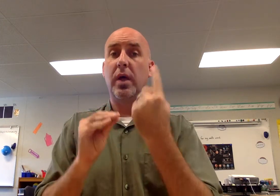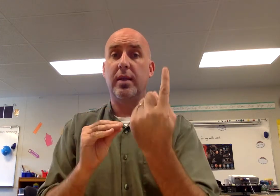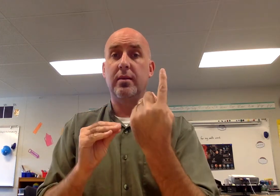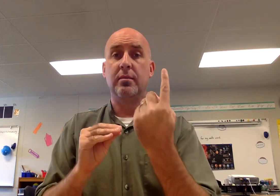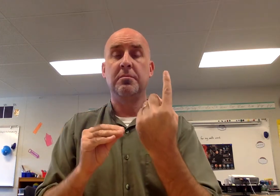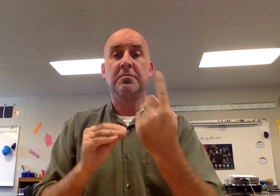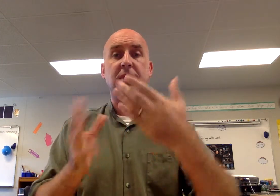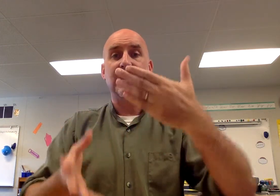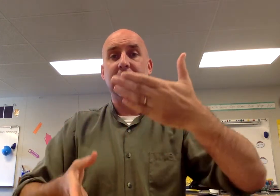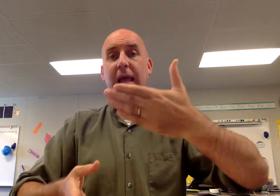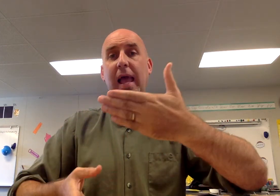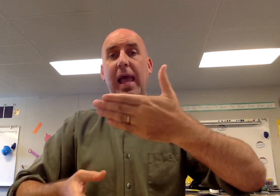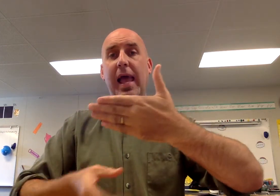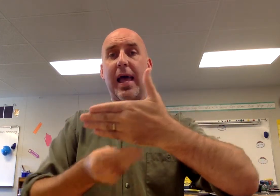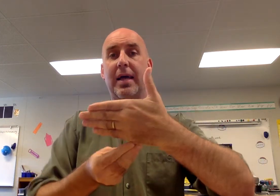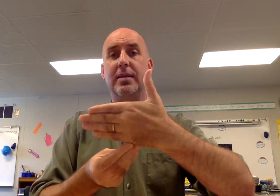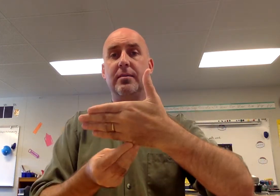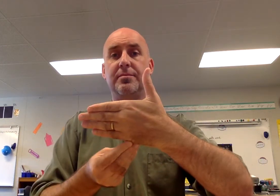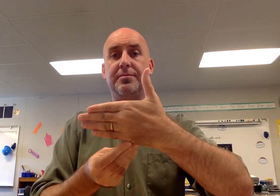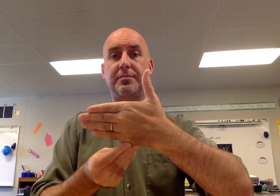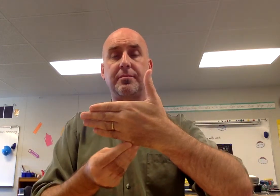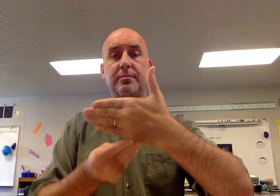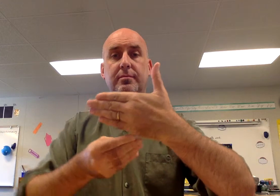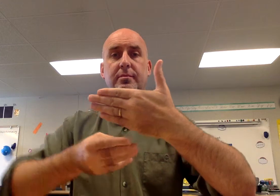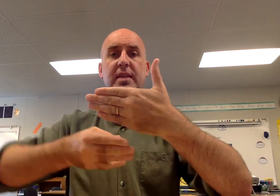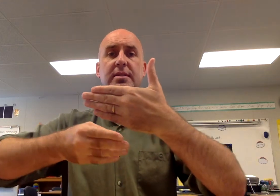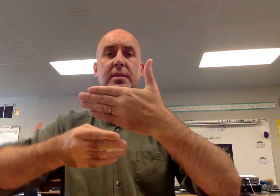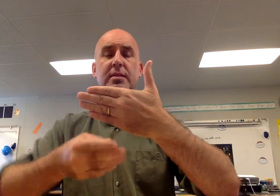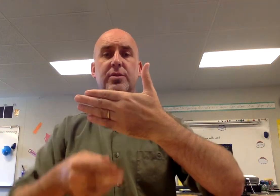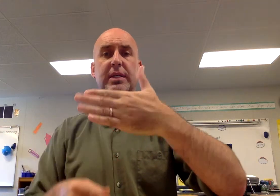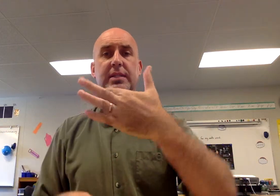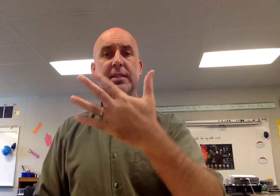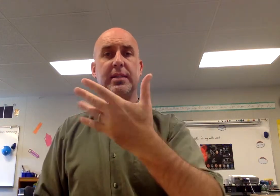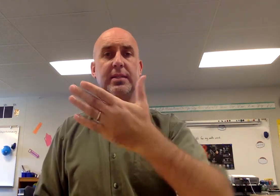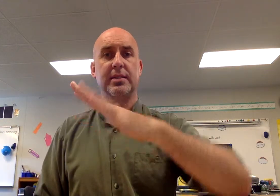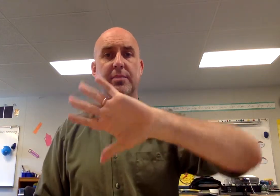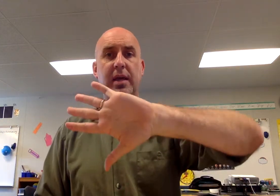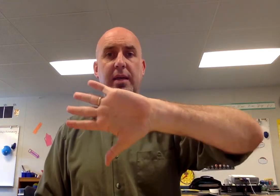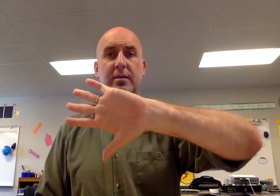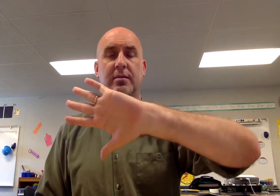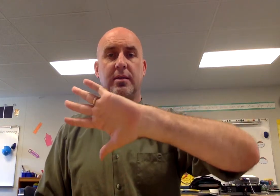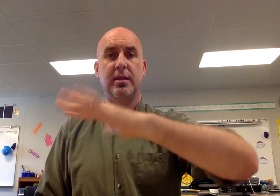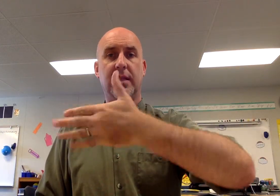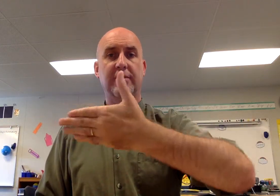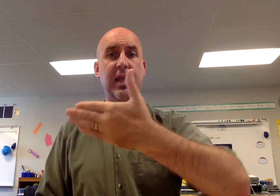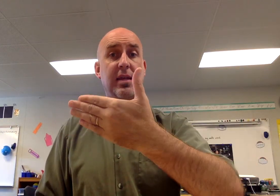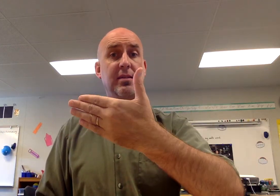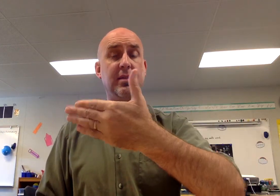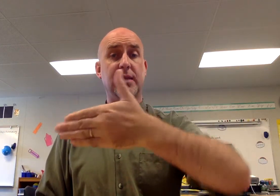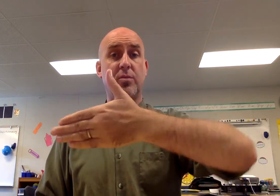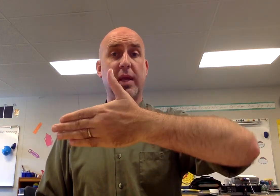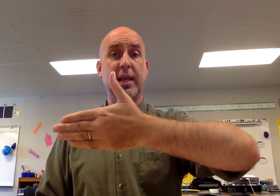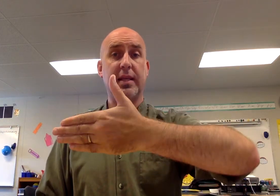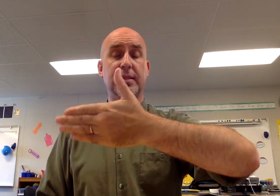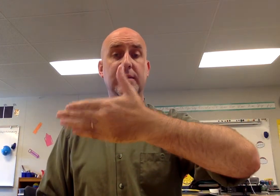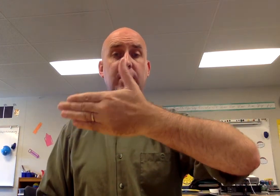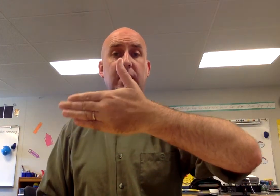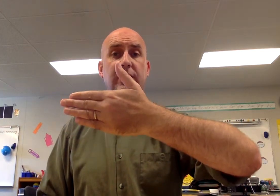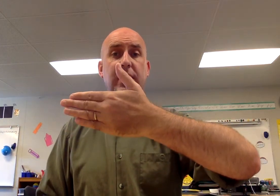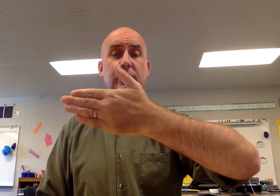one is add. It's a little tricky to see. This is my left hand because I'm right-handed. So my left hand goes out